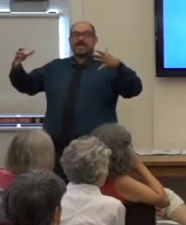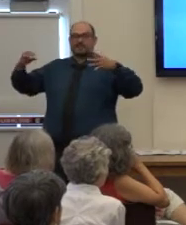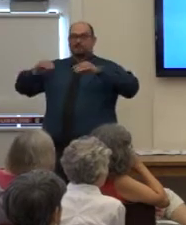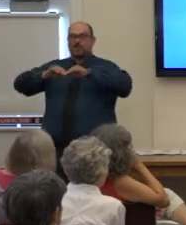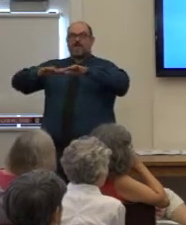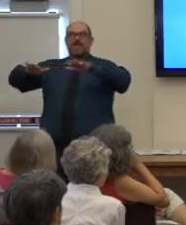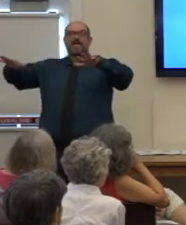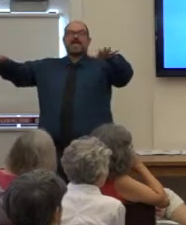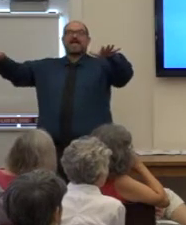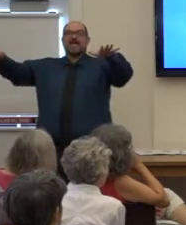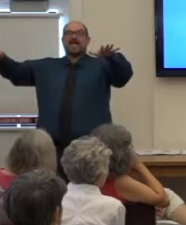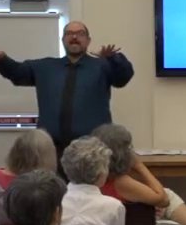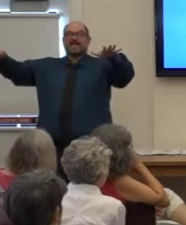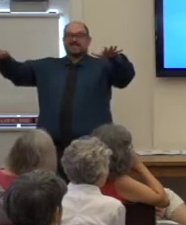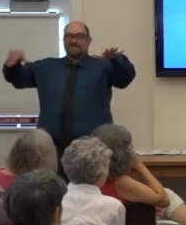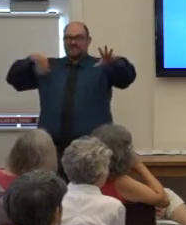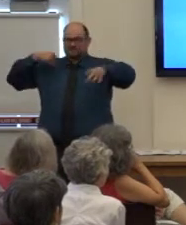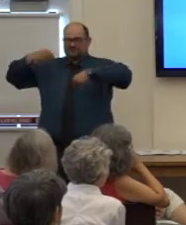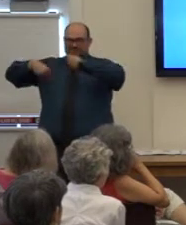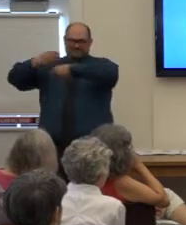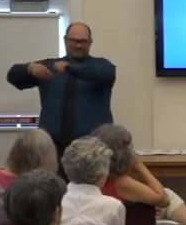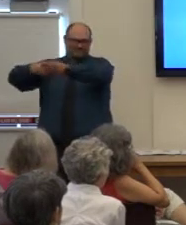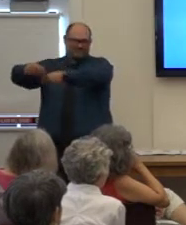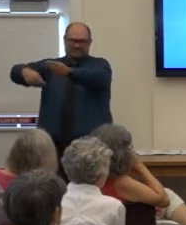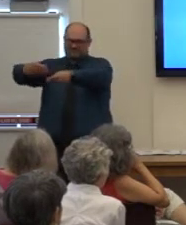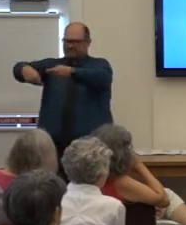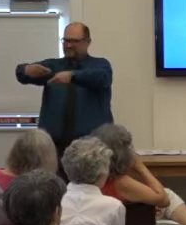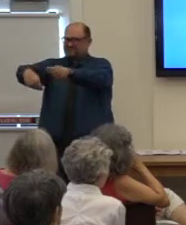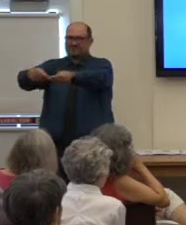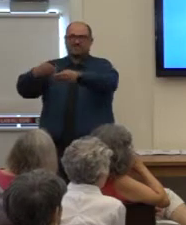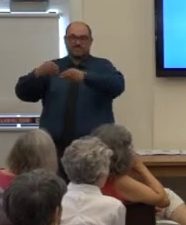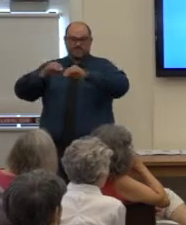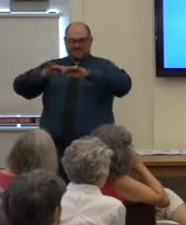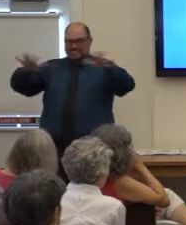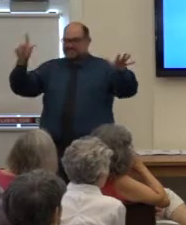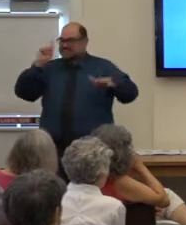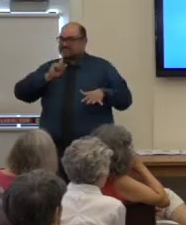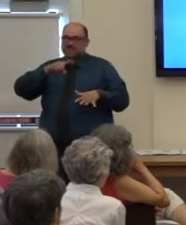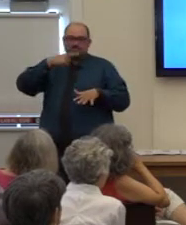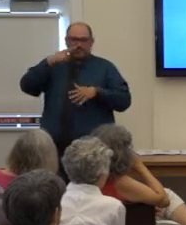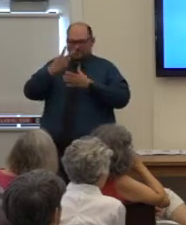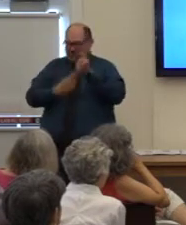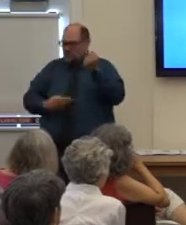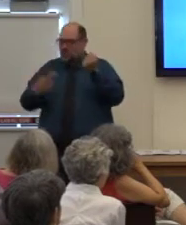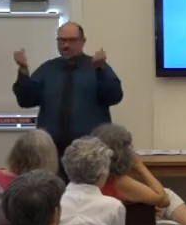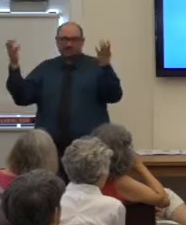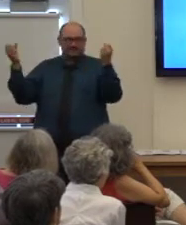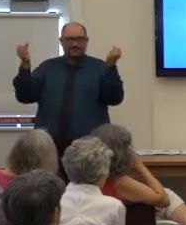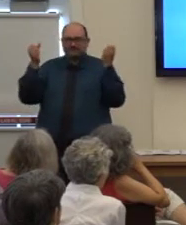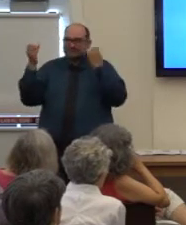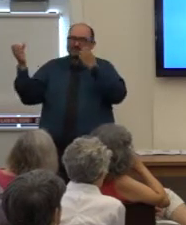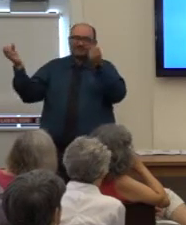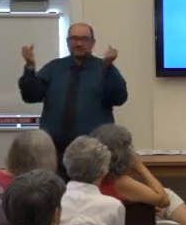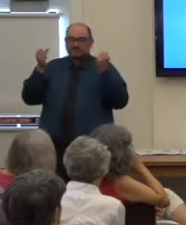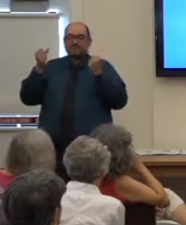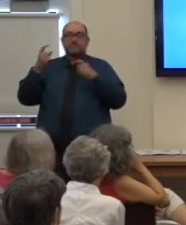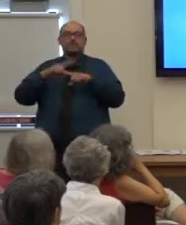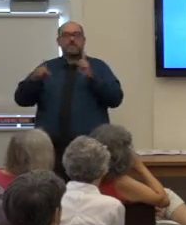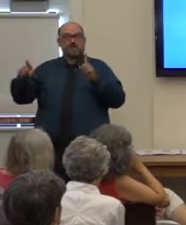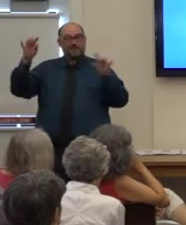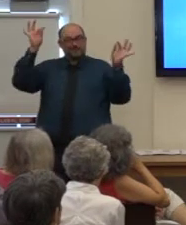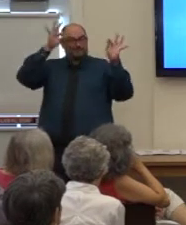countless generations of Chilmarkers, deaf and hearing, to grow up unaware